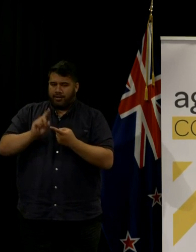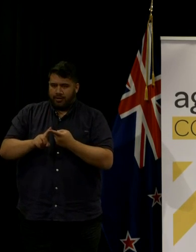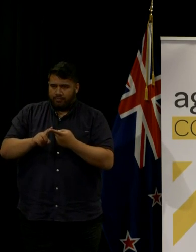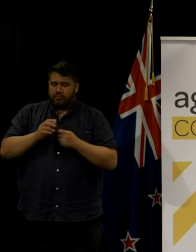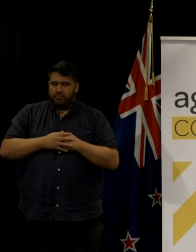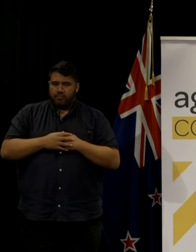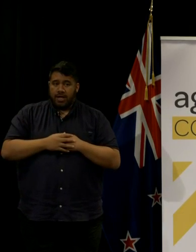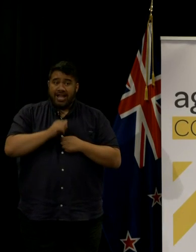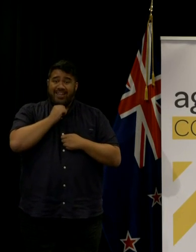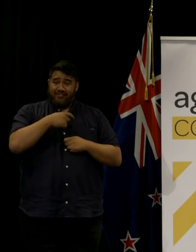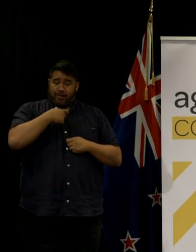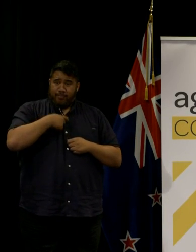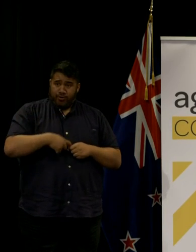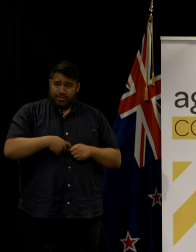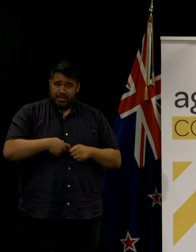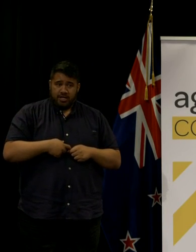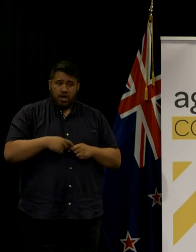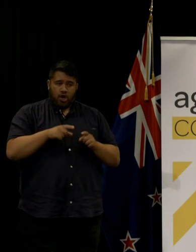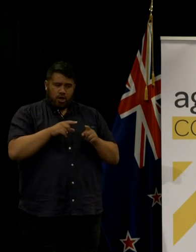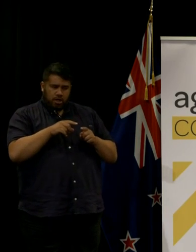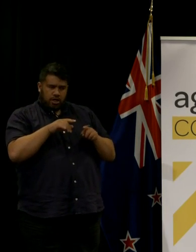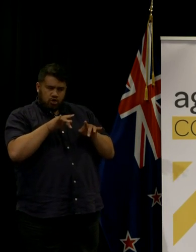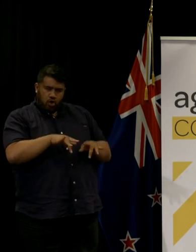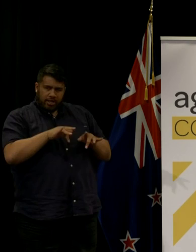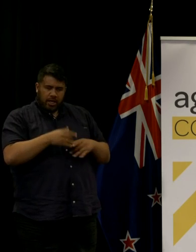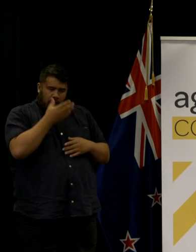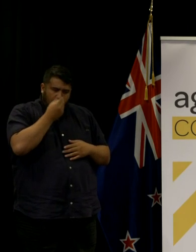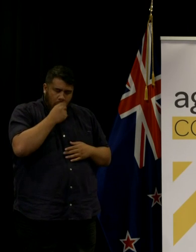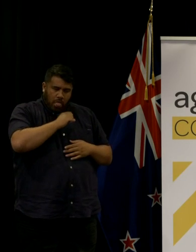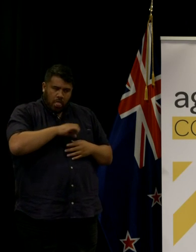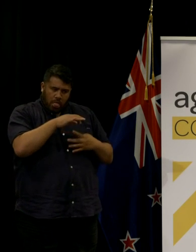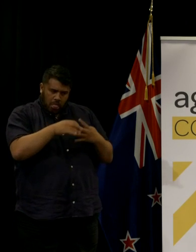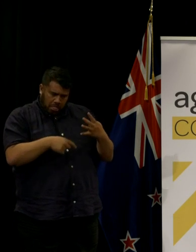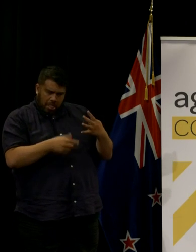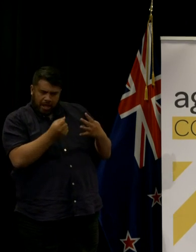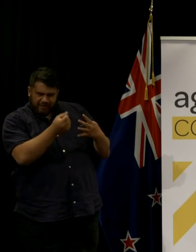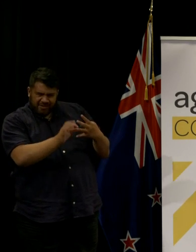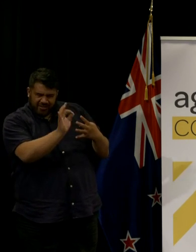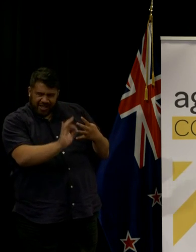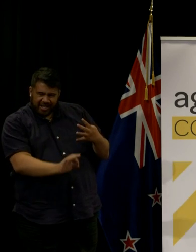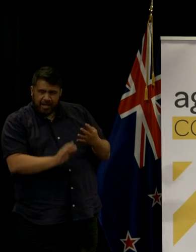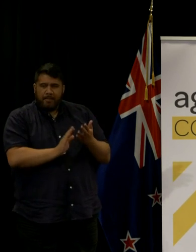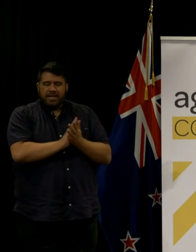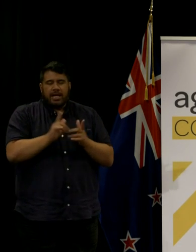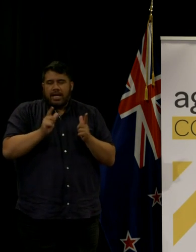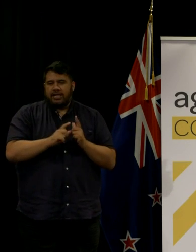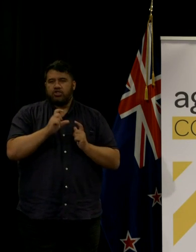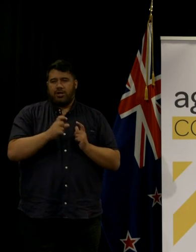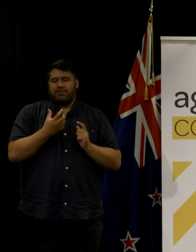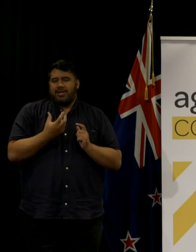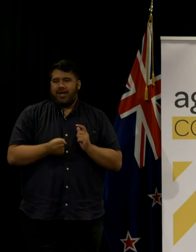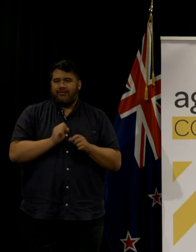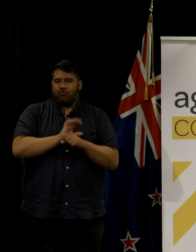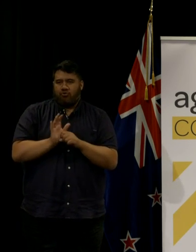low, whether it's a health worker or someone else, especially if the contact is brief or the close contact is brief, again, and if the person is